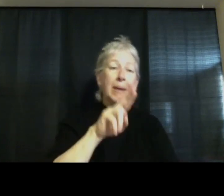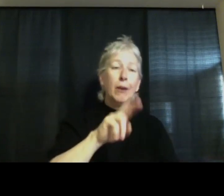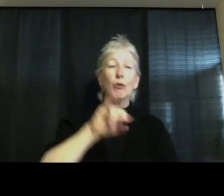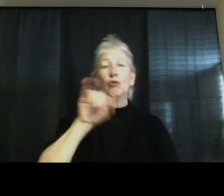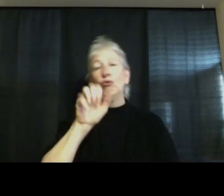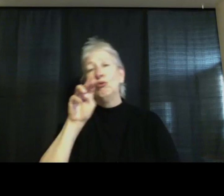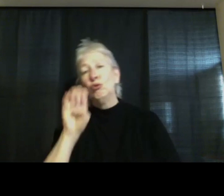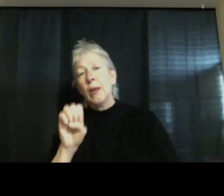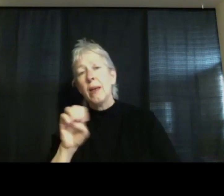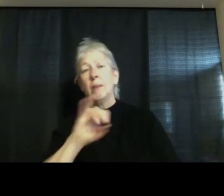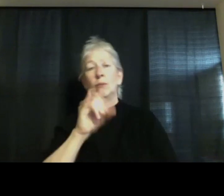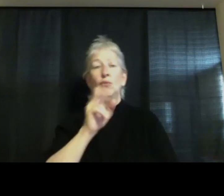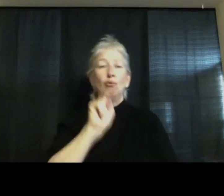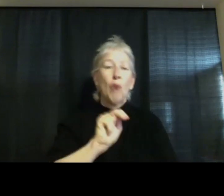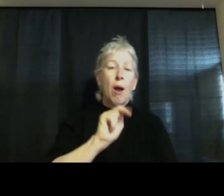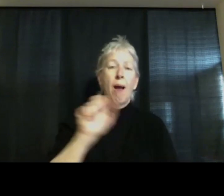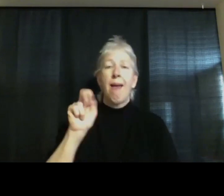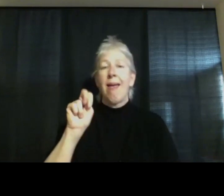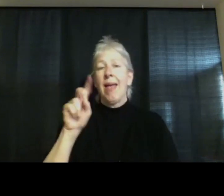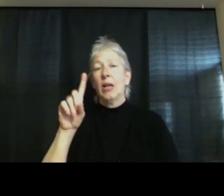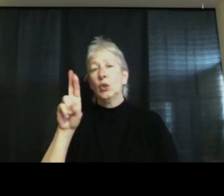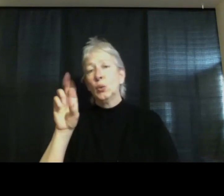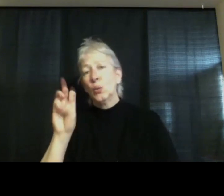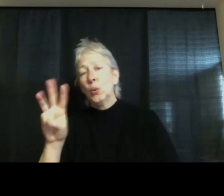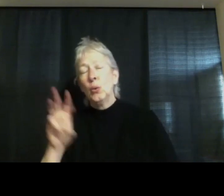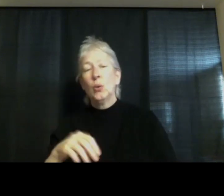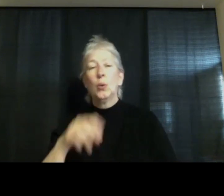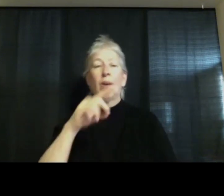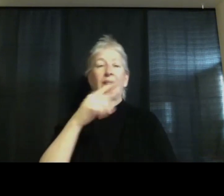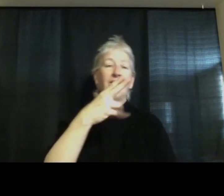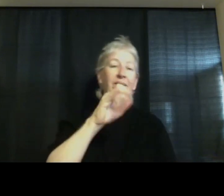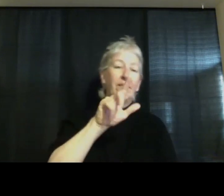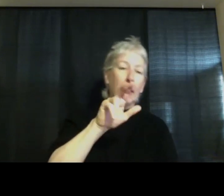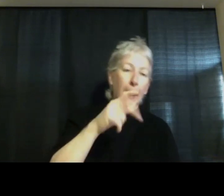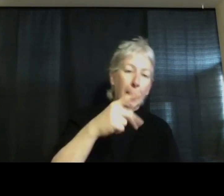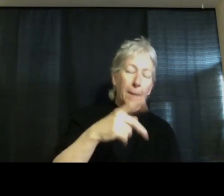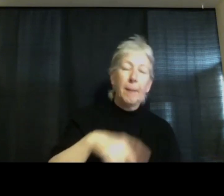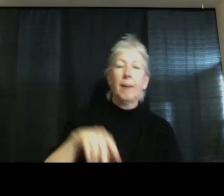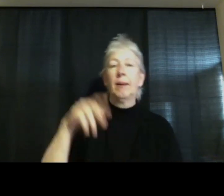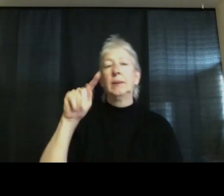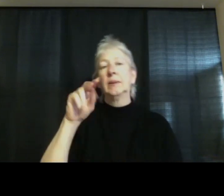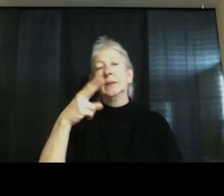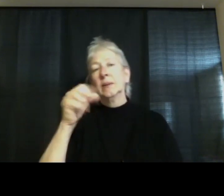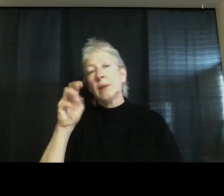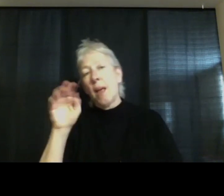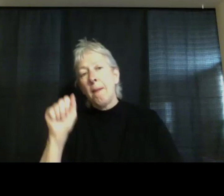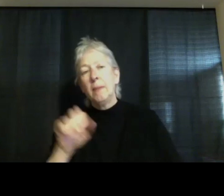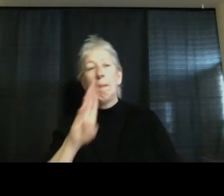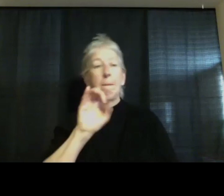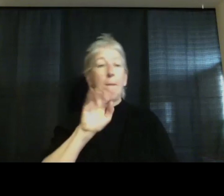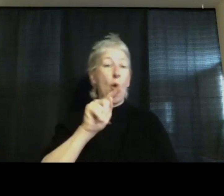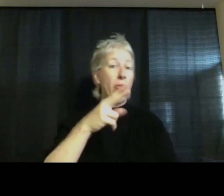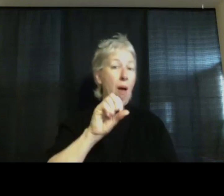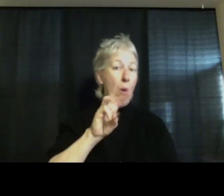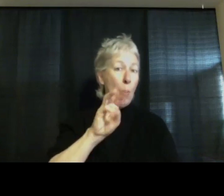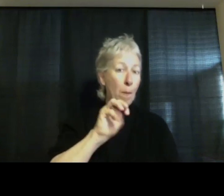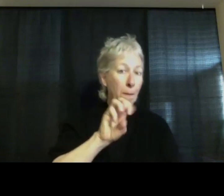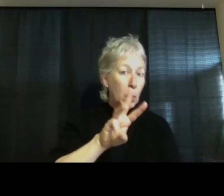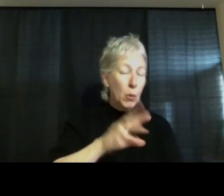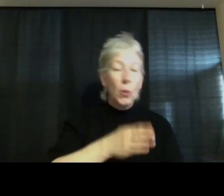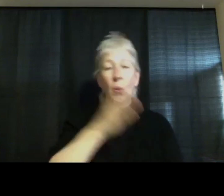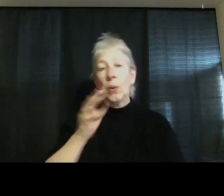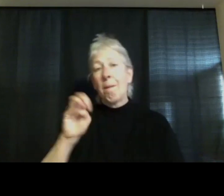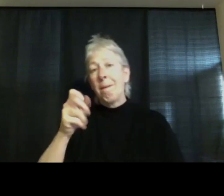Andrew, Philip and Thomas, Bartholomew and Matthew, James, son